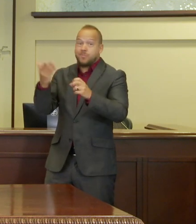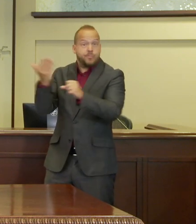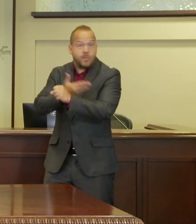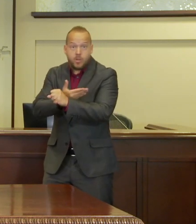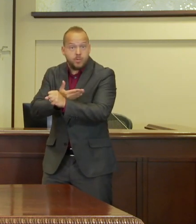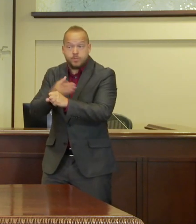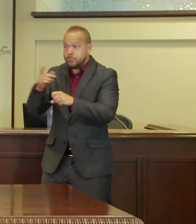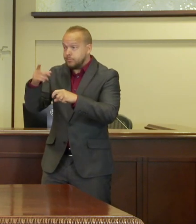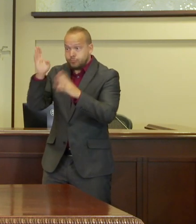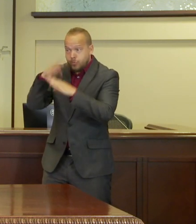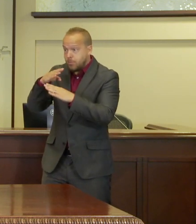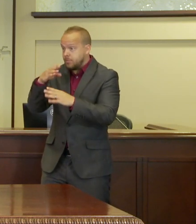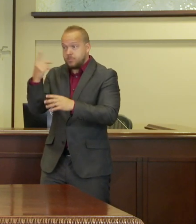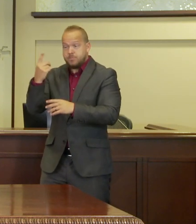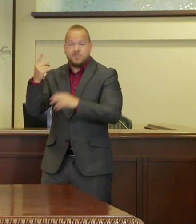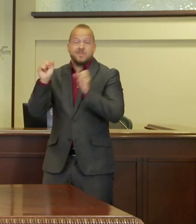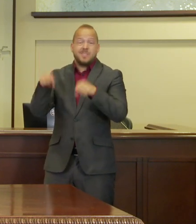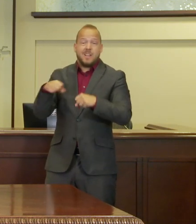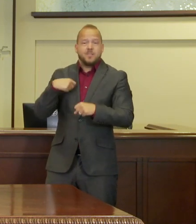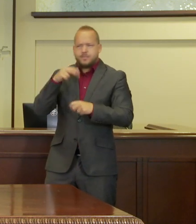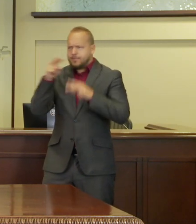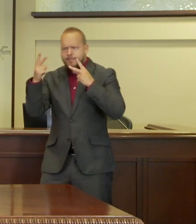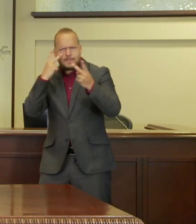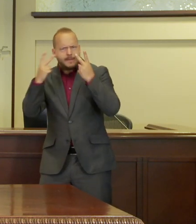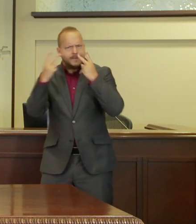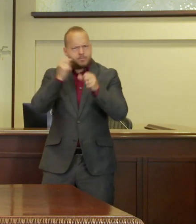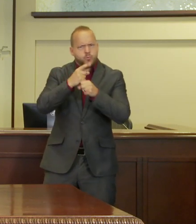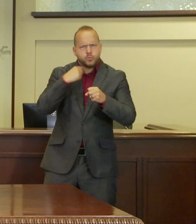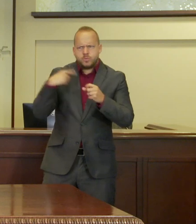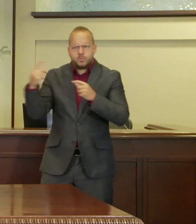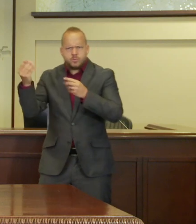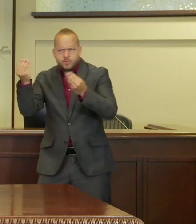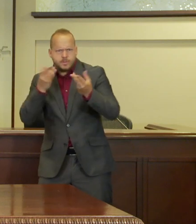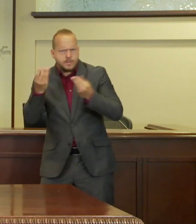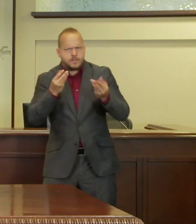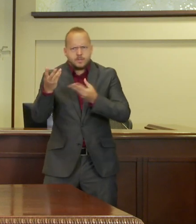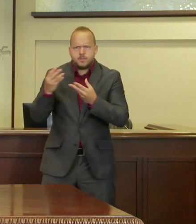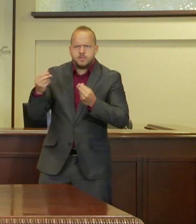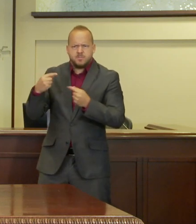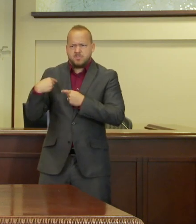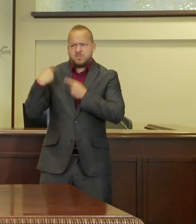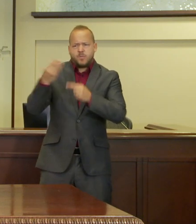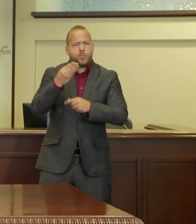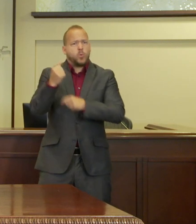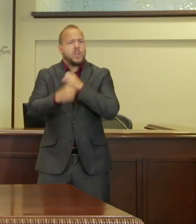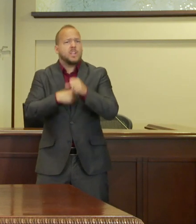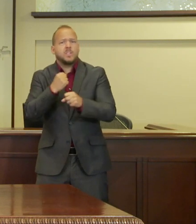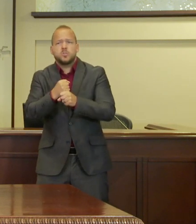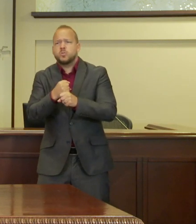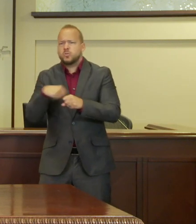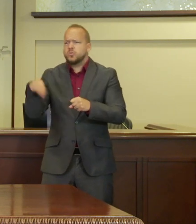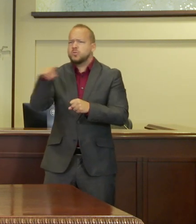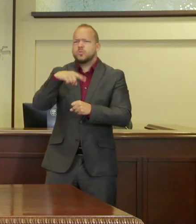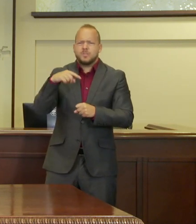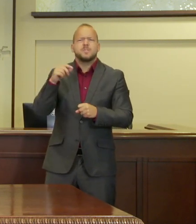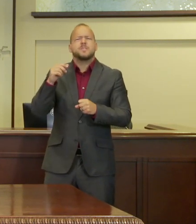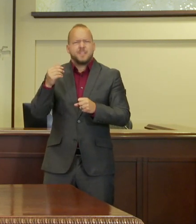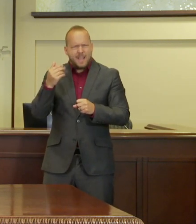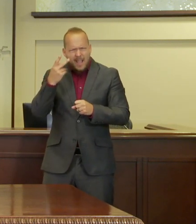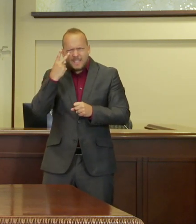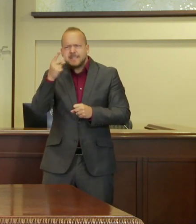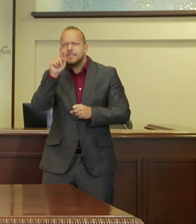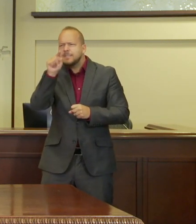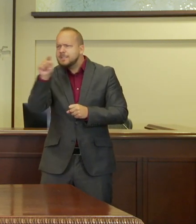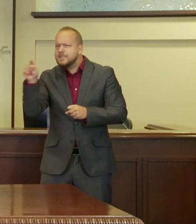I have seen a number of incidents in the last few years just since I've been in the chief's office where our members have acted